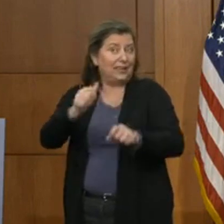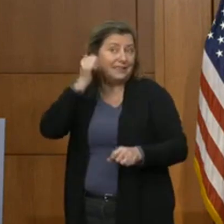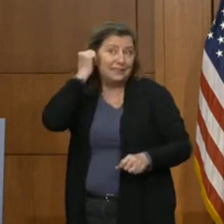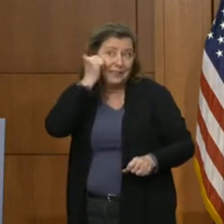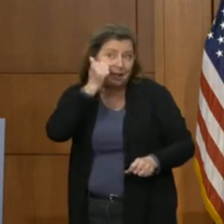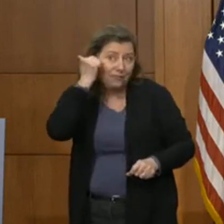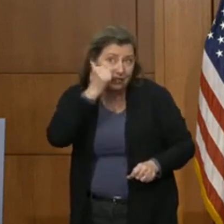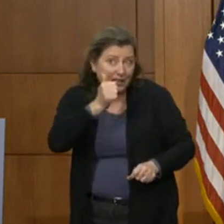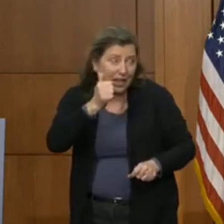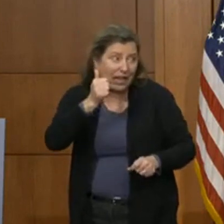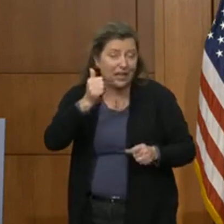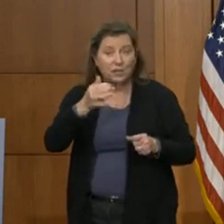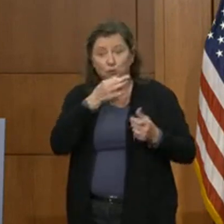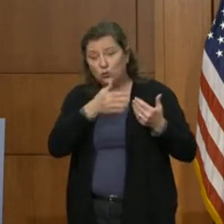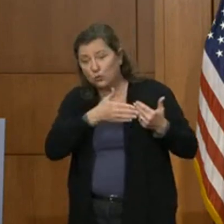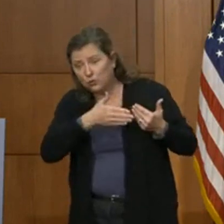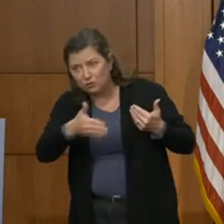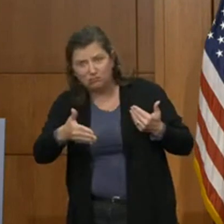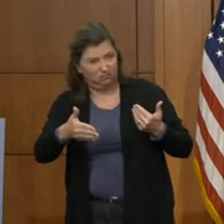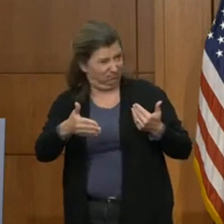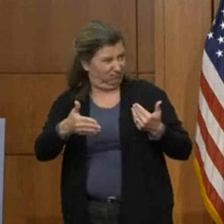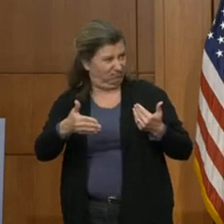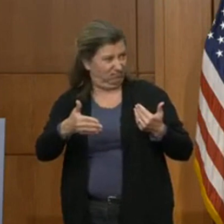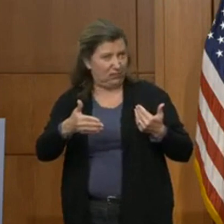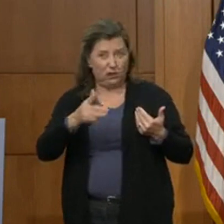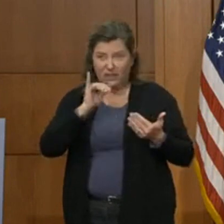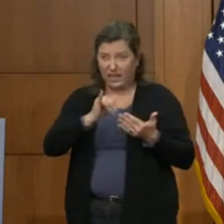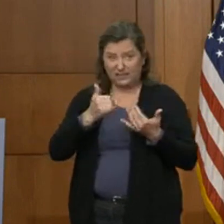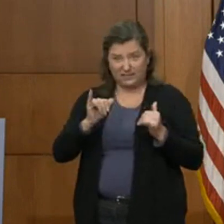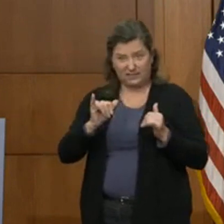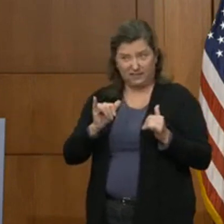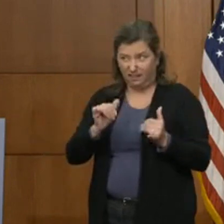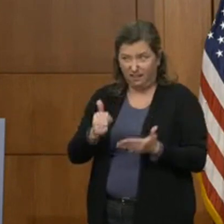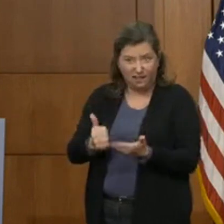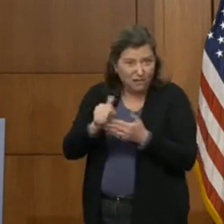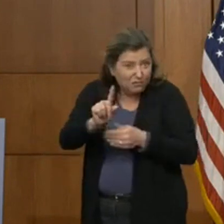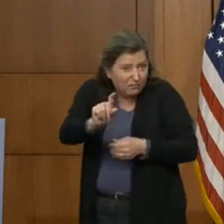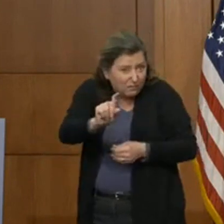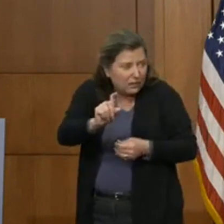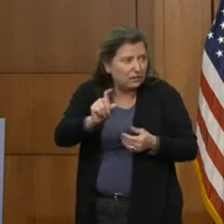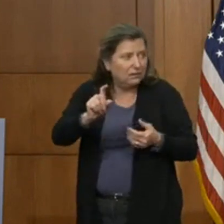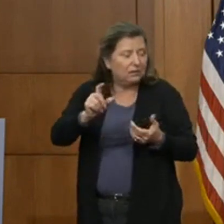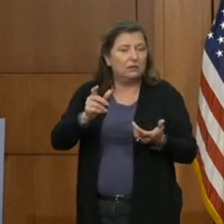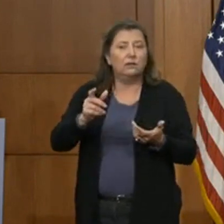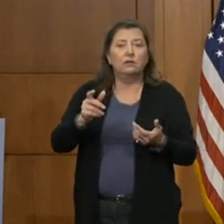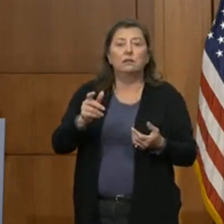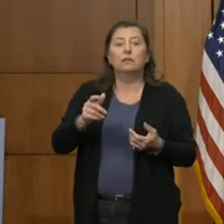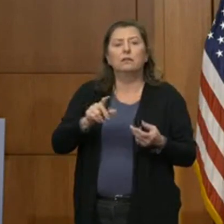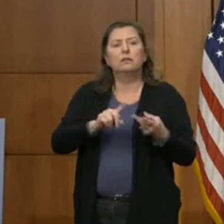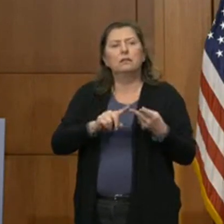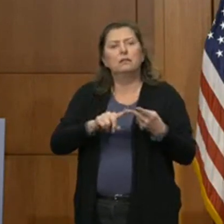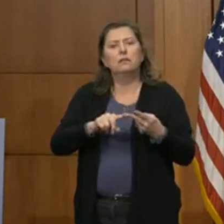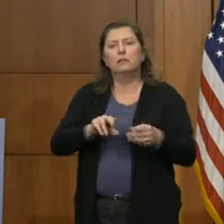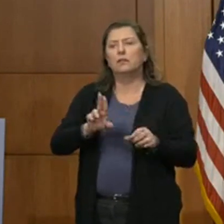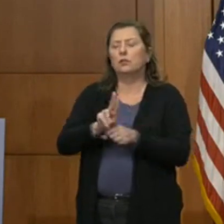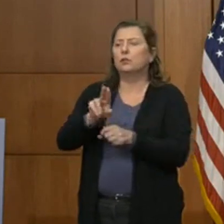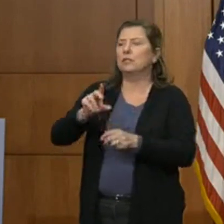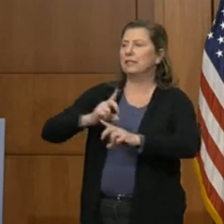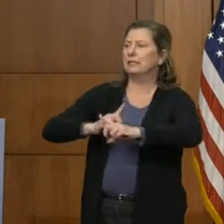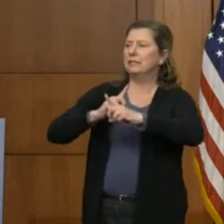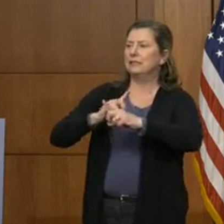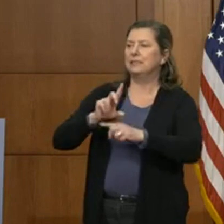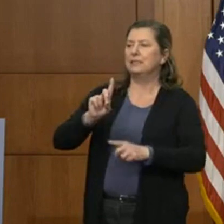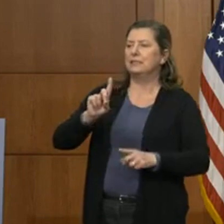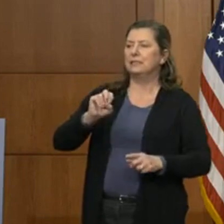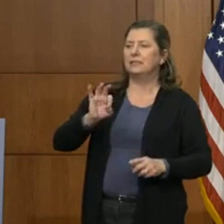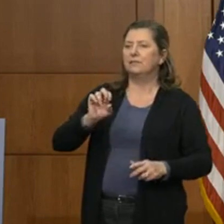in not too long a time, does that even make a dent in the shortage? And do you have any updates on the use of the Defense Production Act